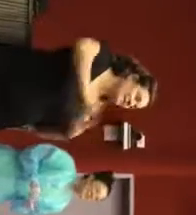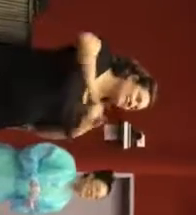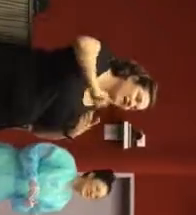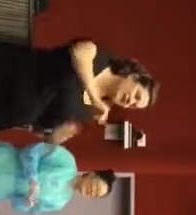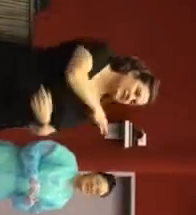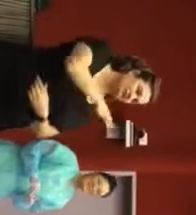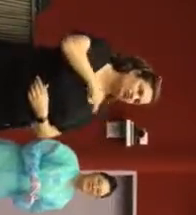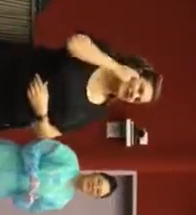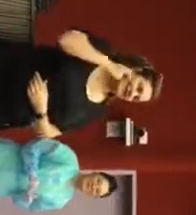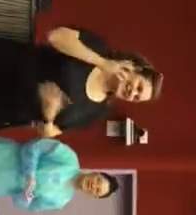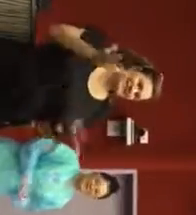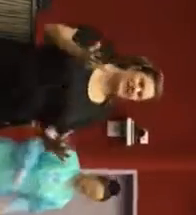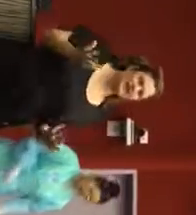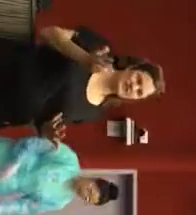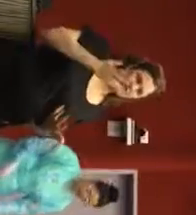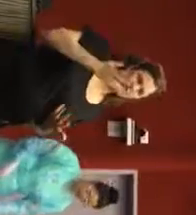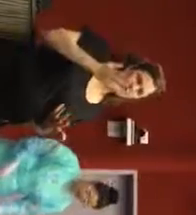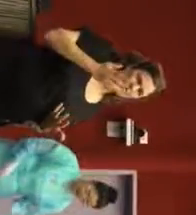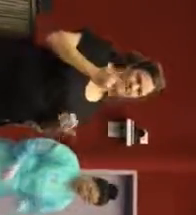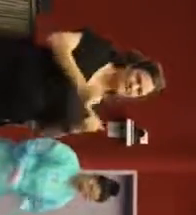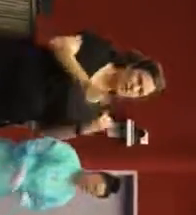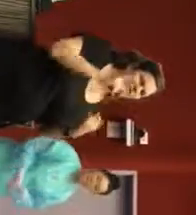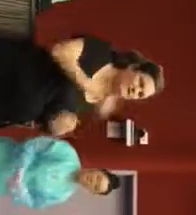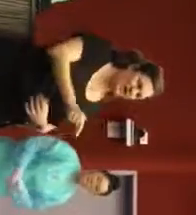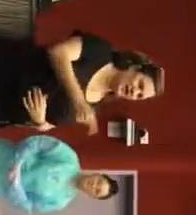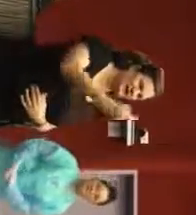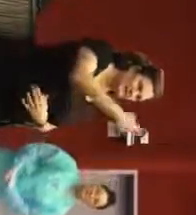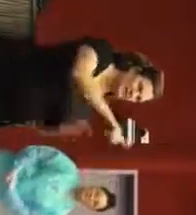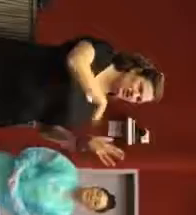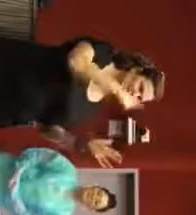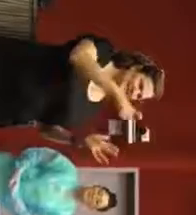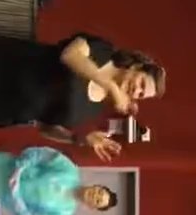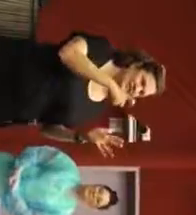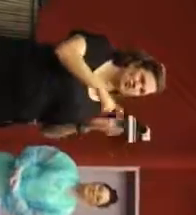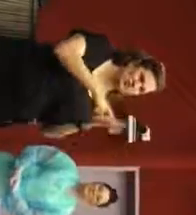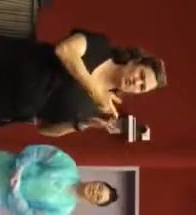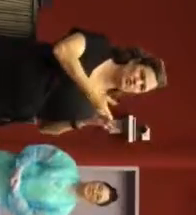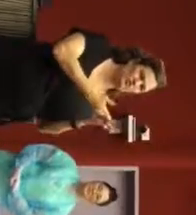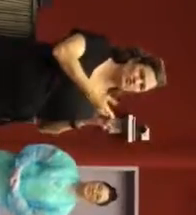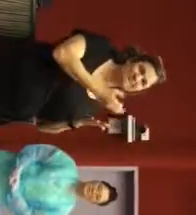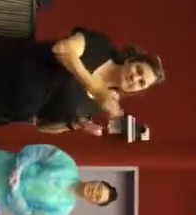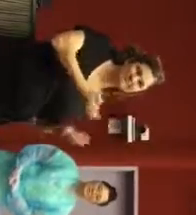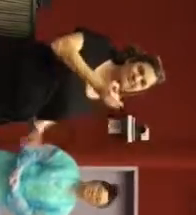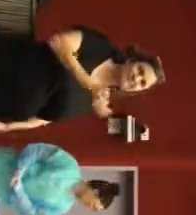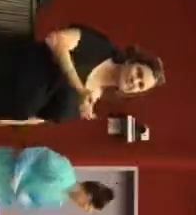be are much quicker. quicker. Yeah, So much what, quicker. because for some, your clients will lose their denture, it might go into